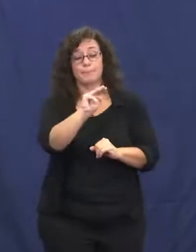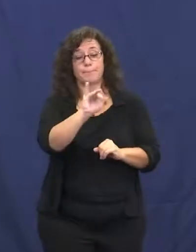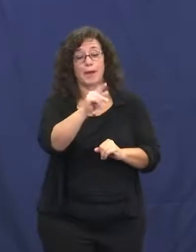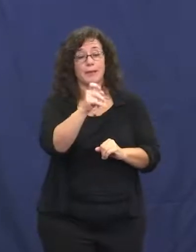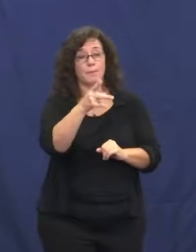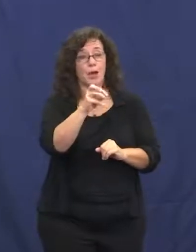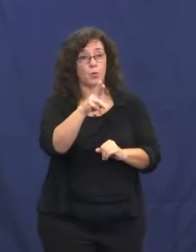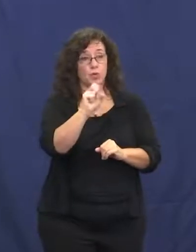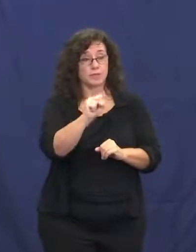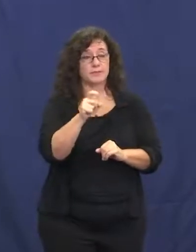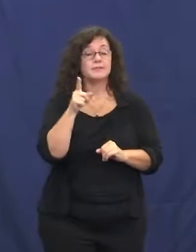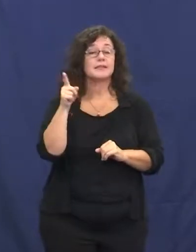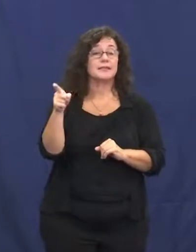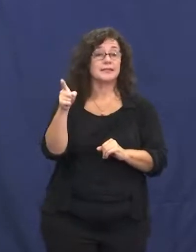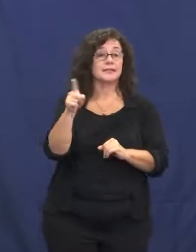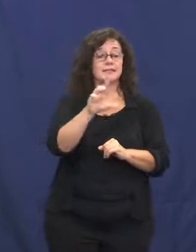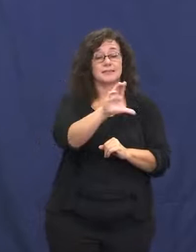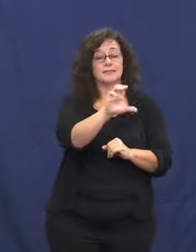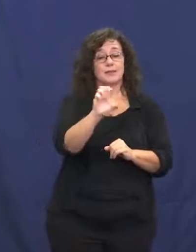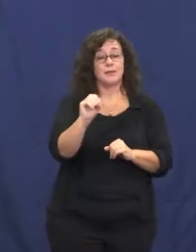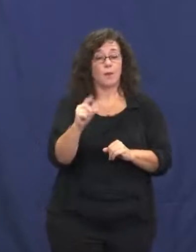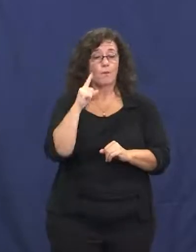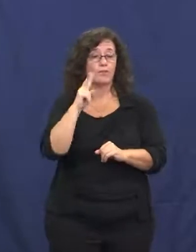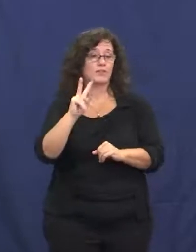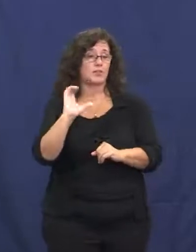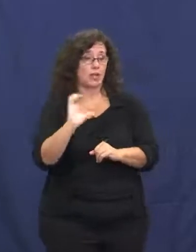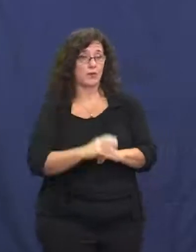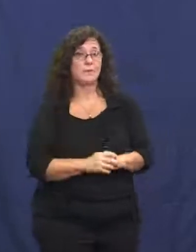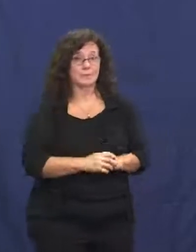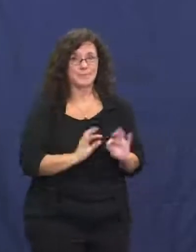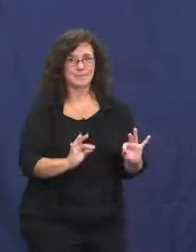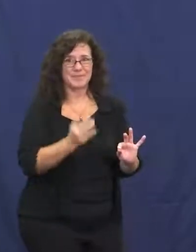County of Ventura's Chief Executive Officer. Thank you.